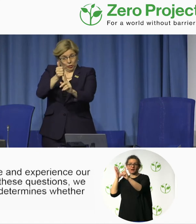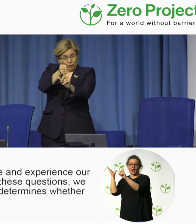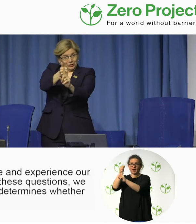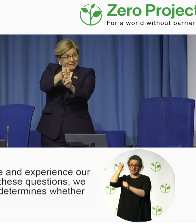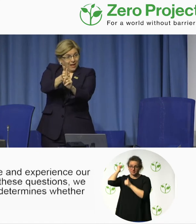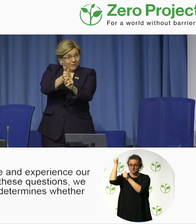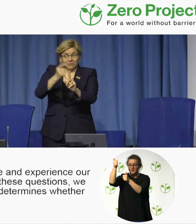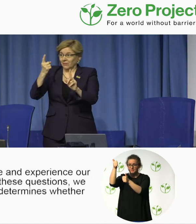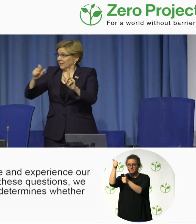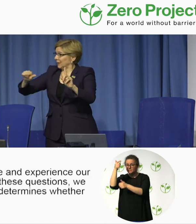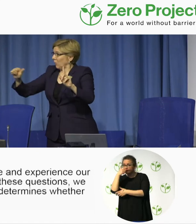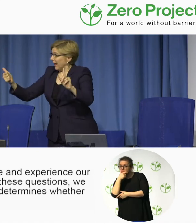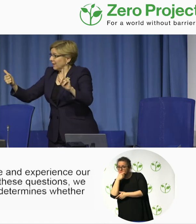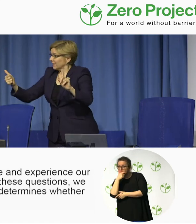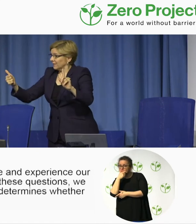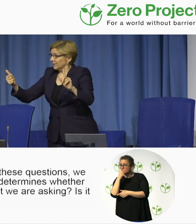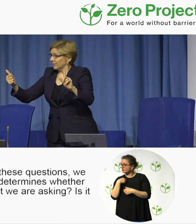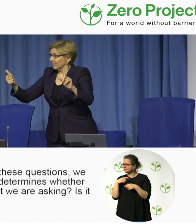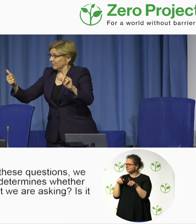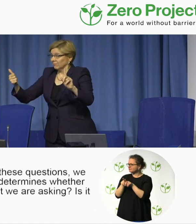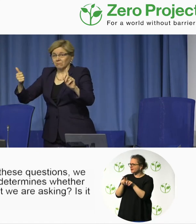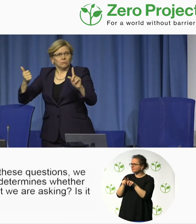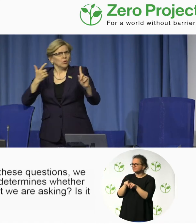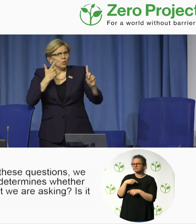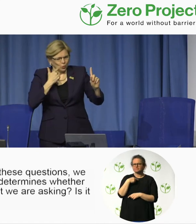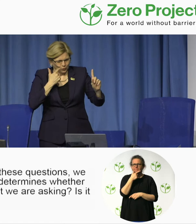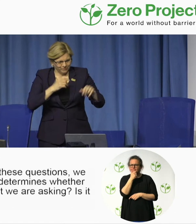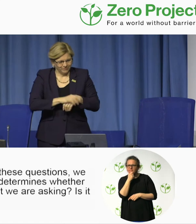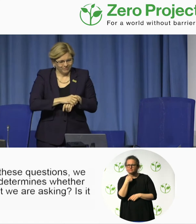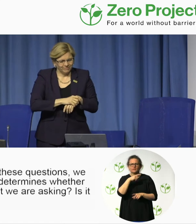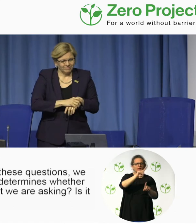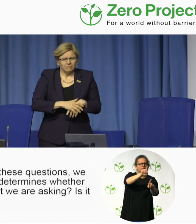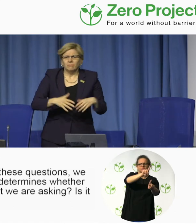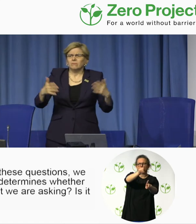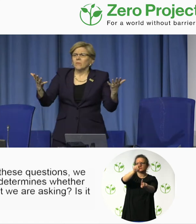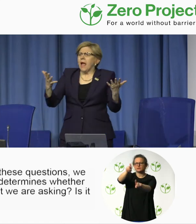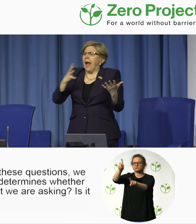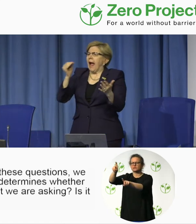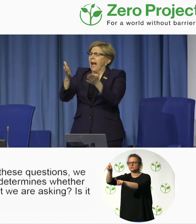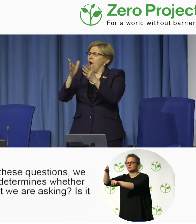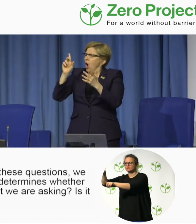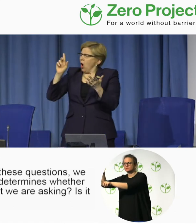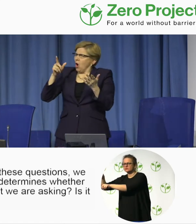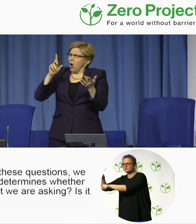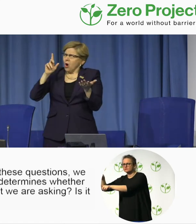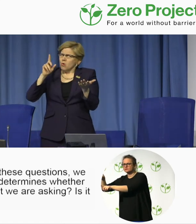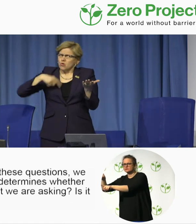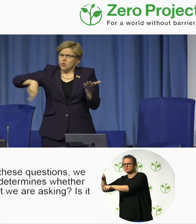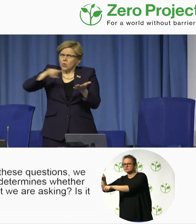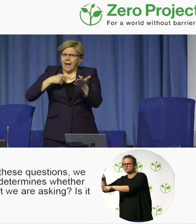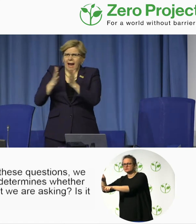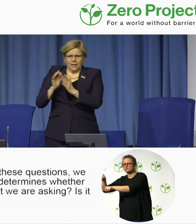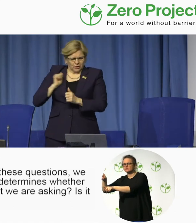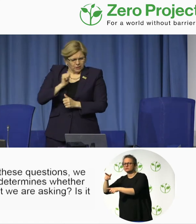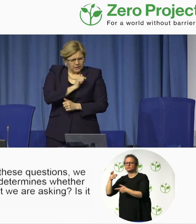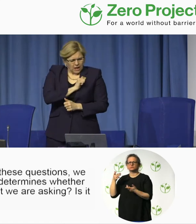Who is it that we are asking? Is it ourselves? Are we asking someone else? We need to look at who it is that we are asking